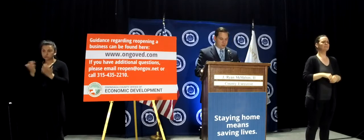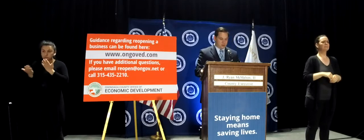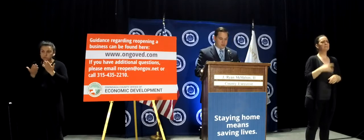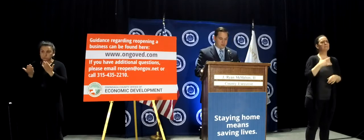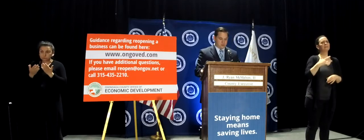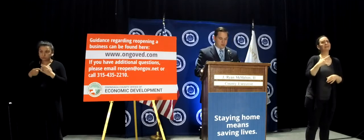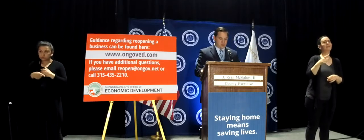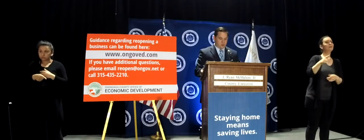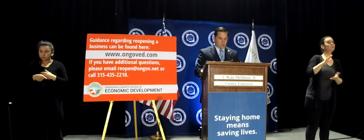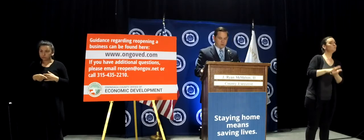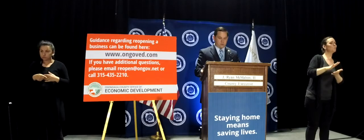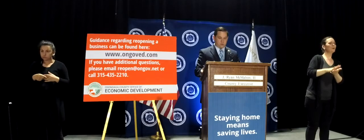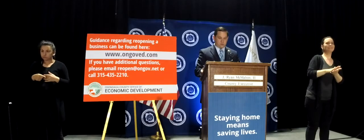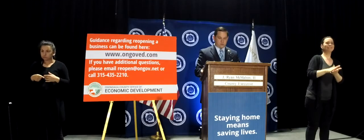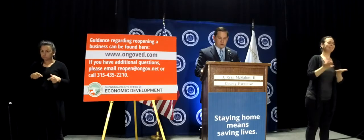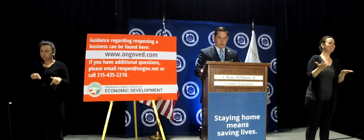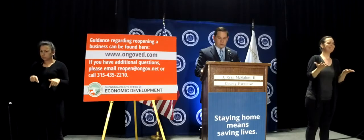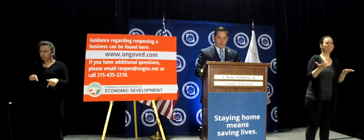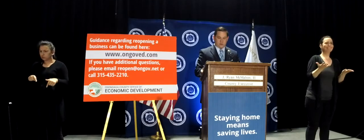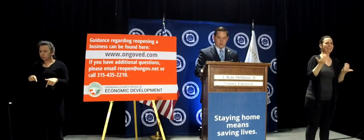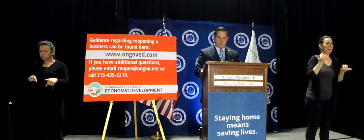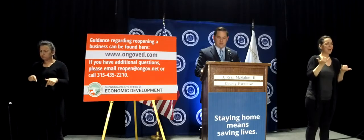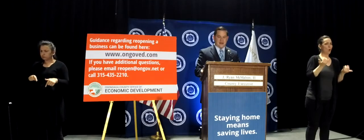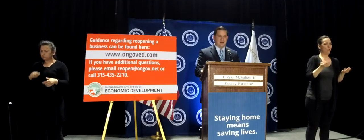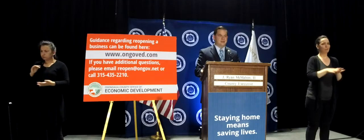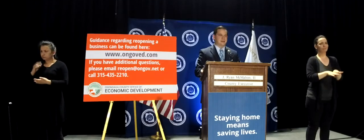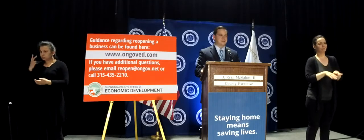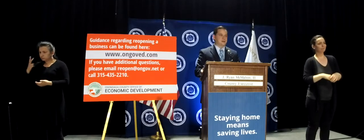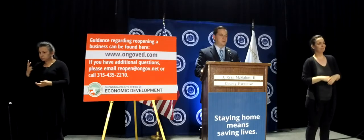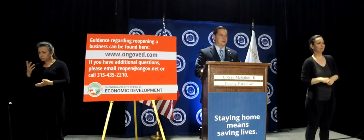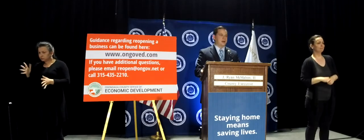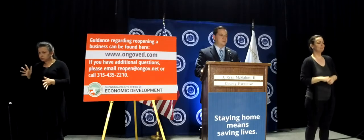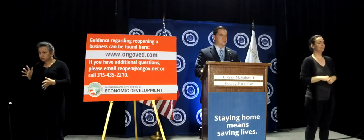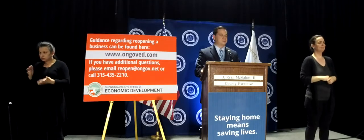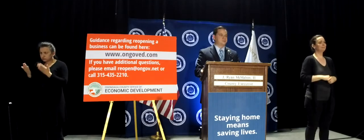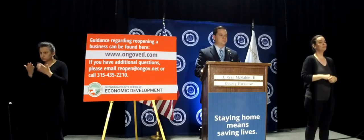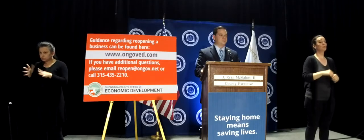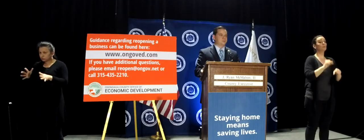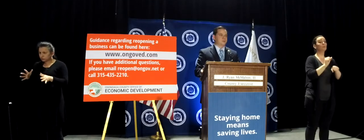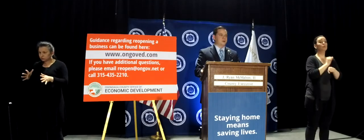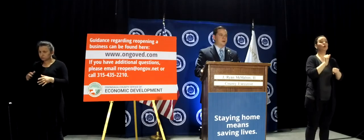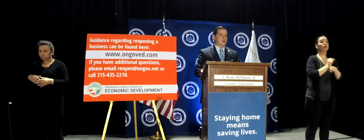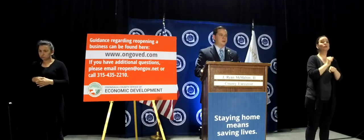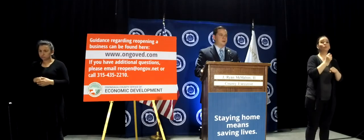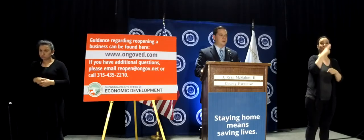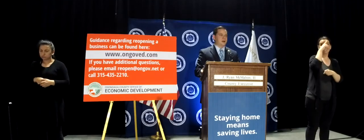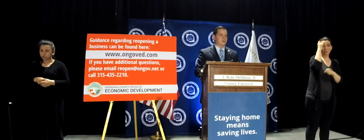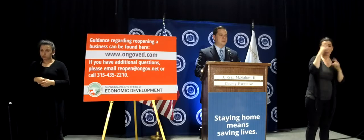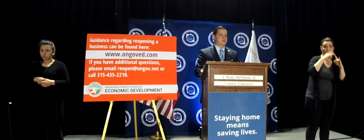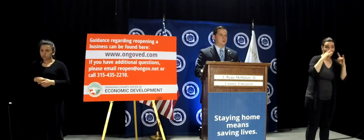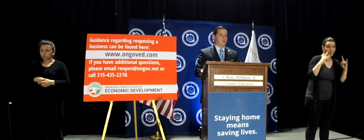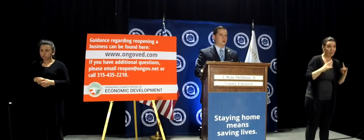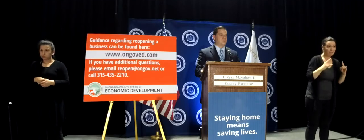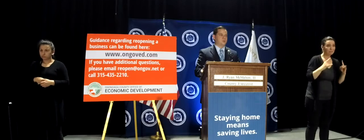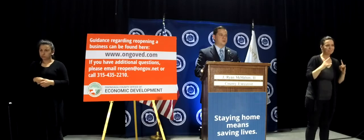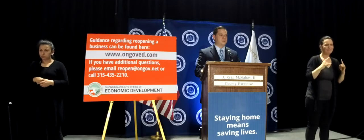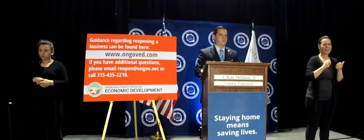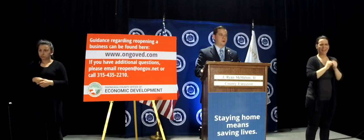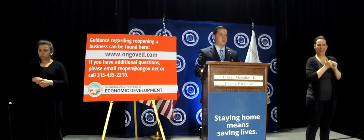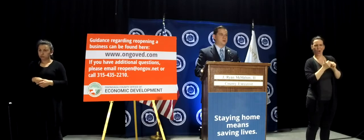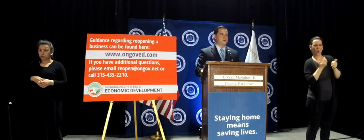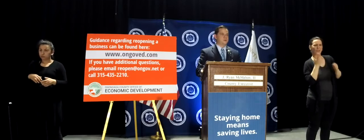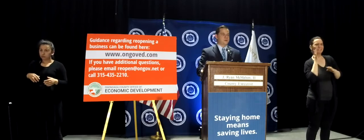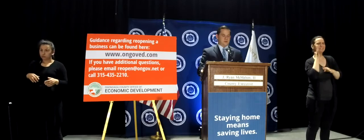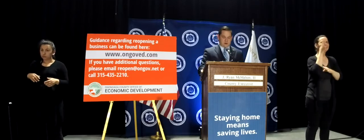certainly we are working with guidance on summer camps and how that's going to work with our